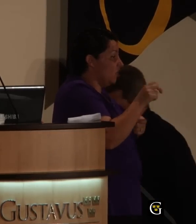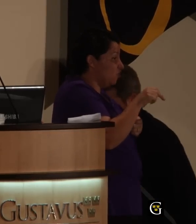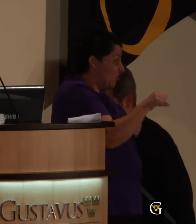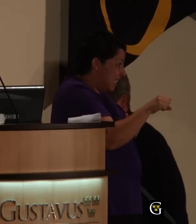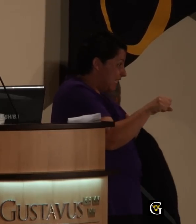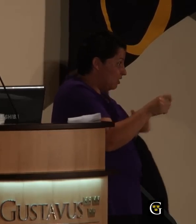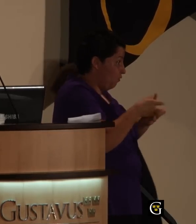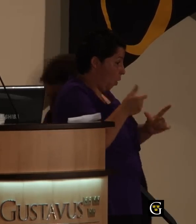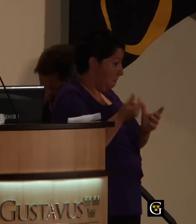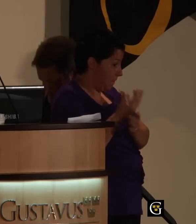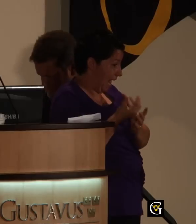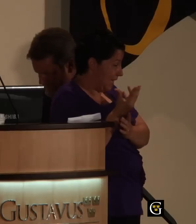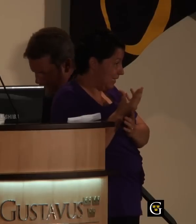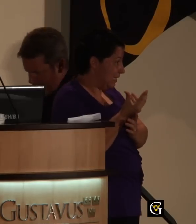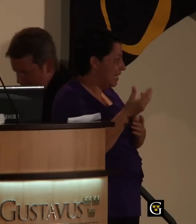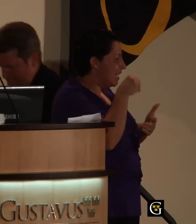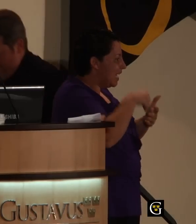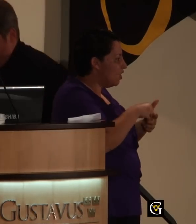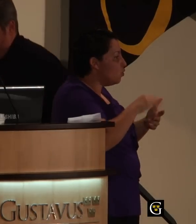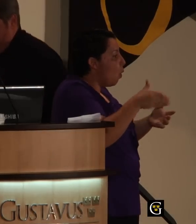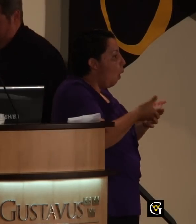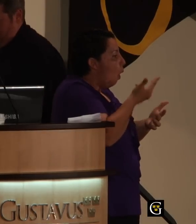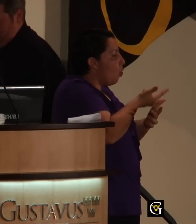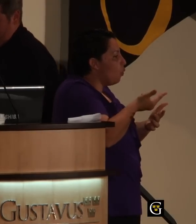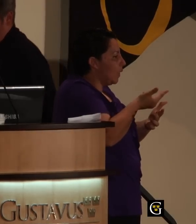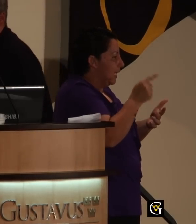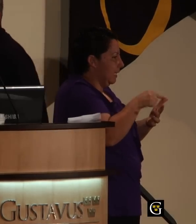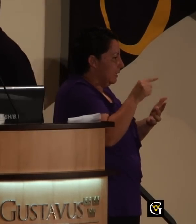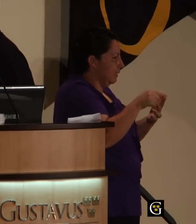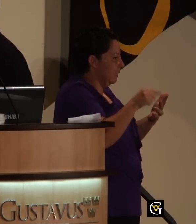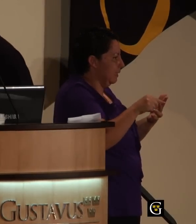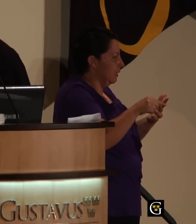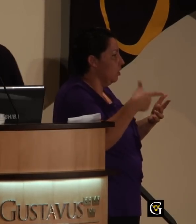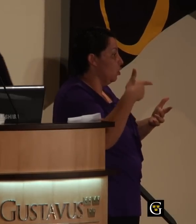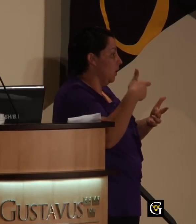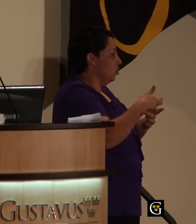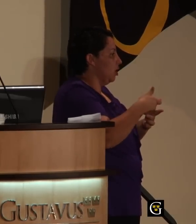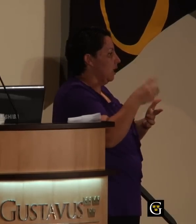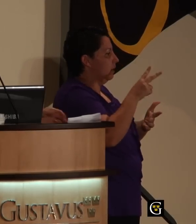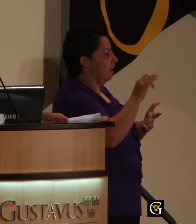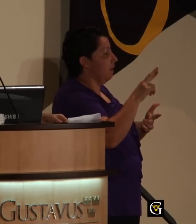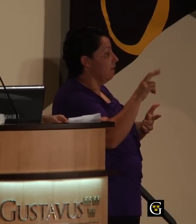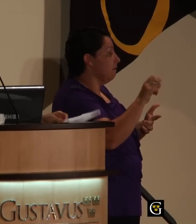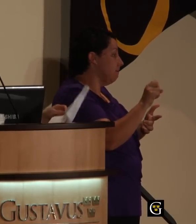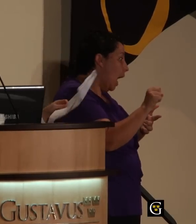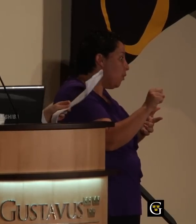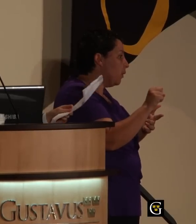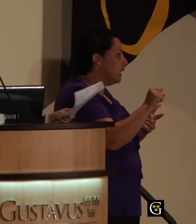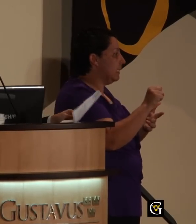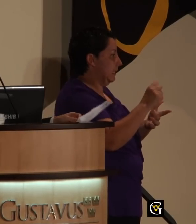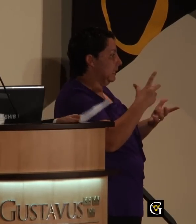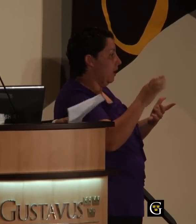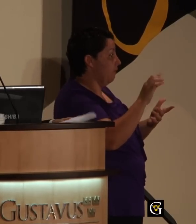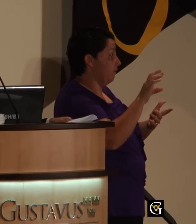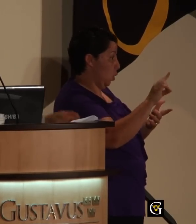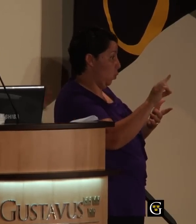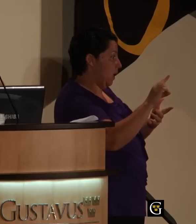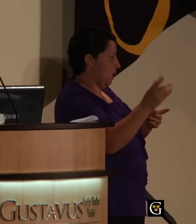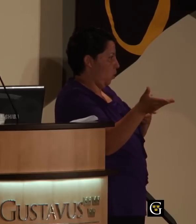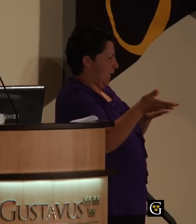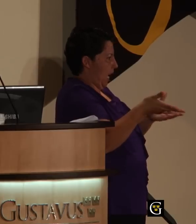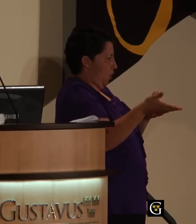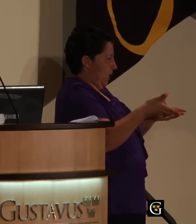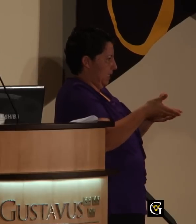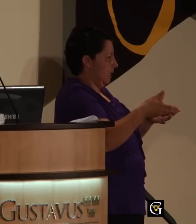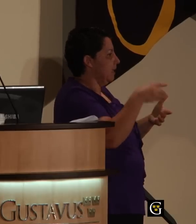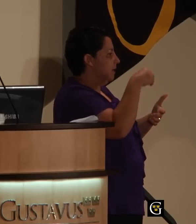neurons. You have to, you can't help it. You inject the virus-bearing fluid into the neural tissue so that